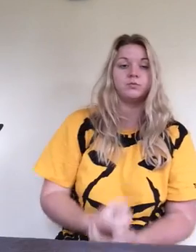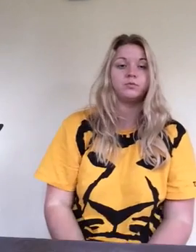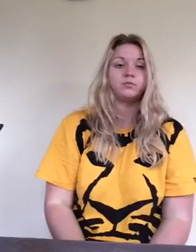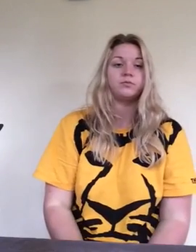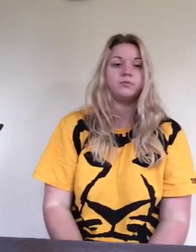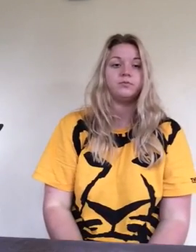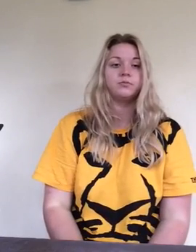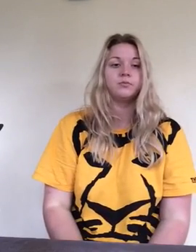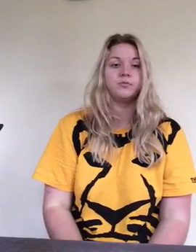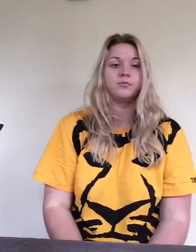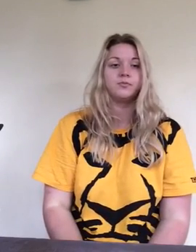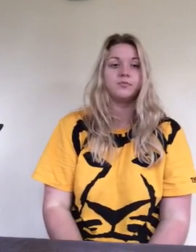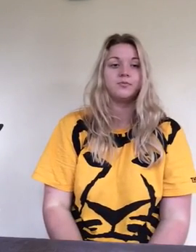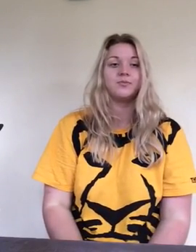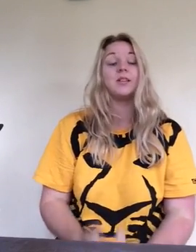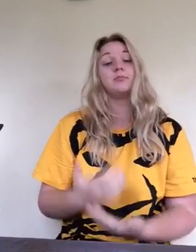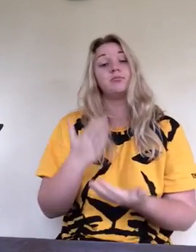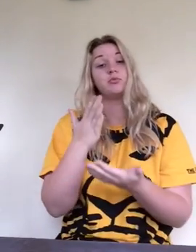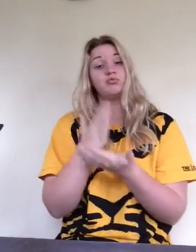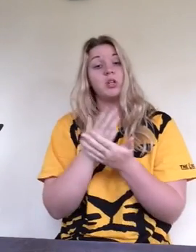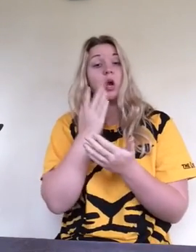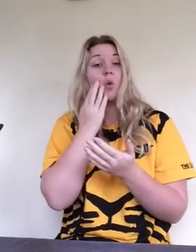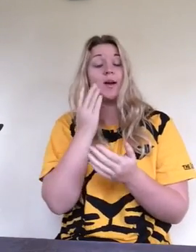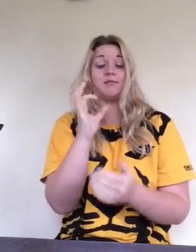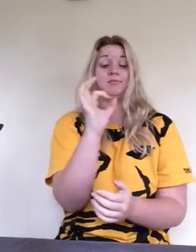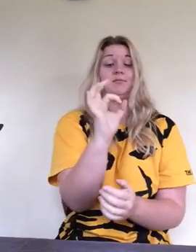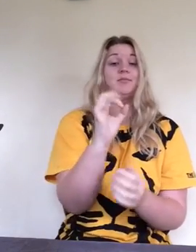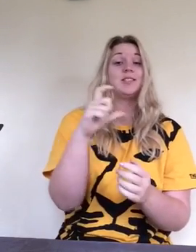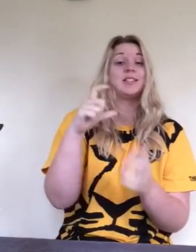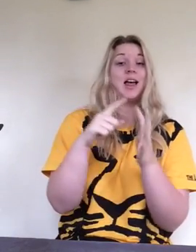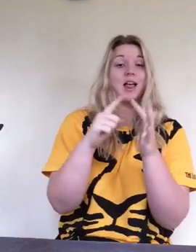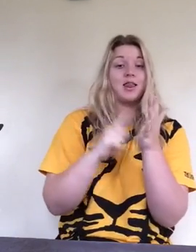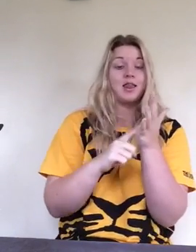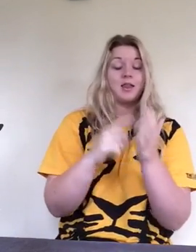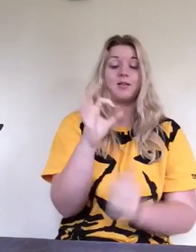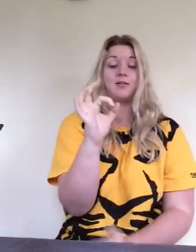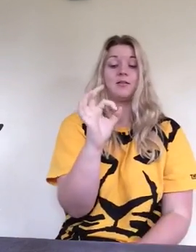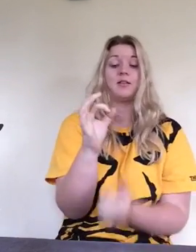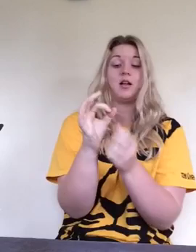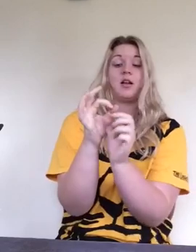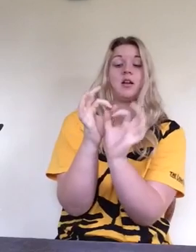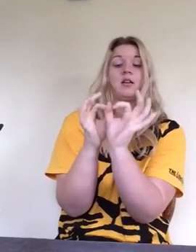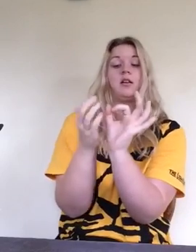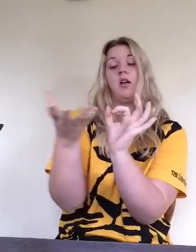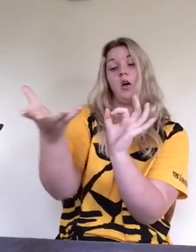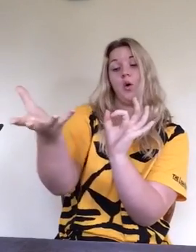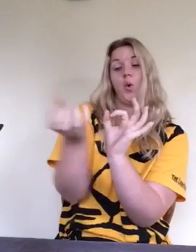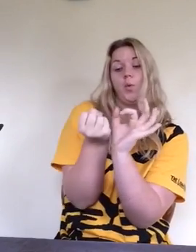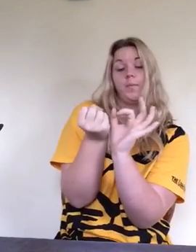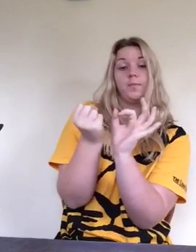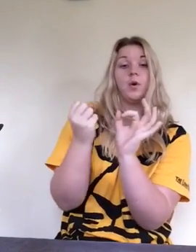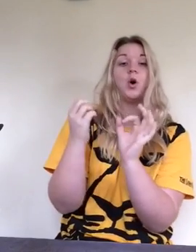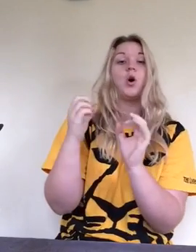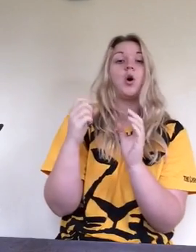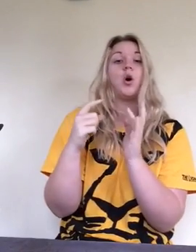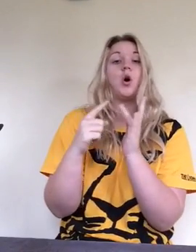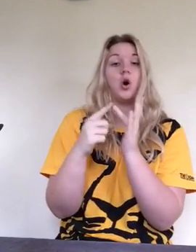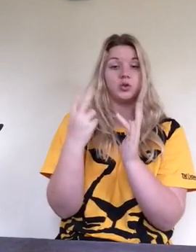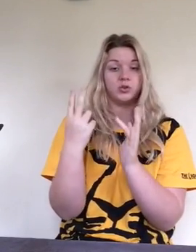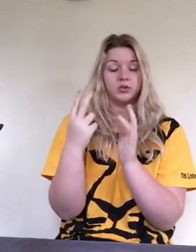actually never got rid of that carbon dioxide or brought in new oxygen, then a cell is not going to be very happy either. I mean, you can have blood flow, but at some point